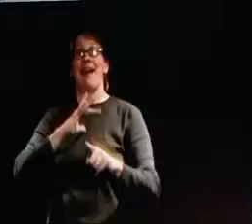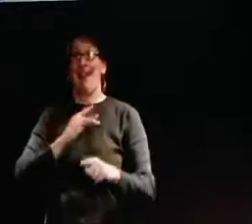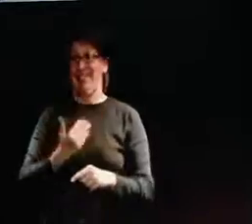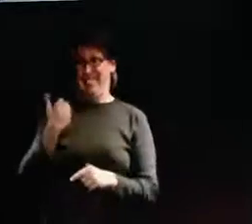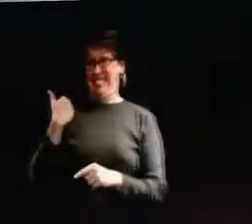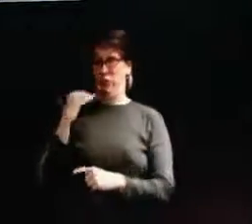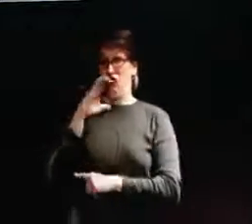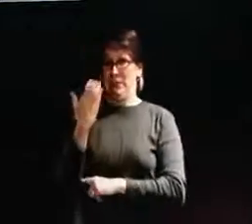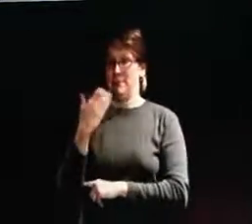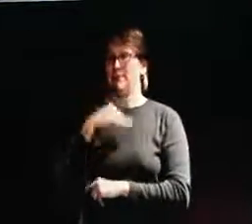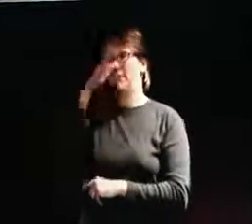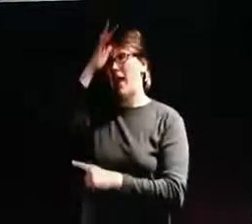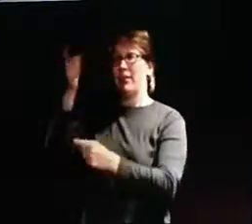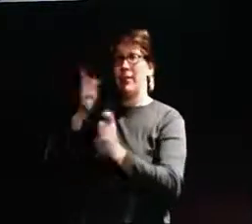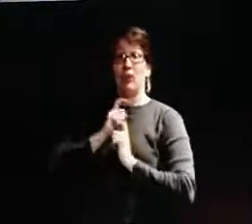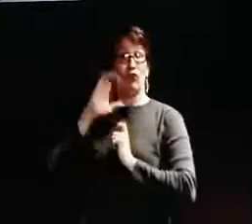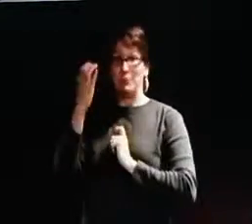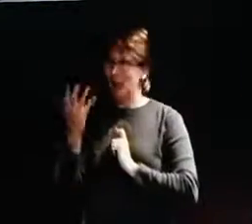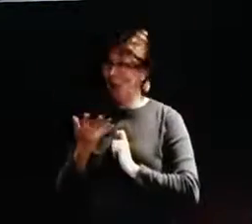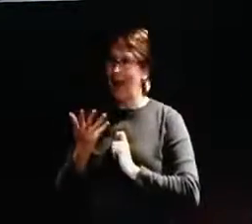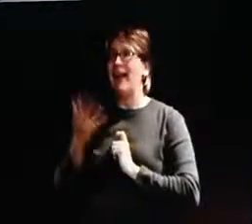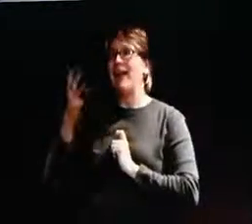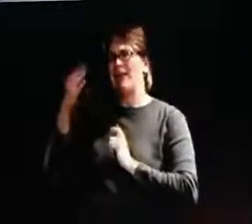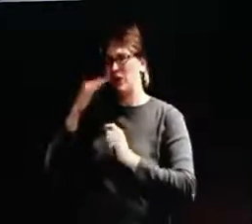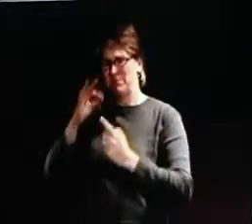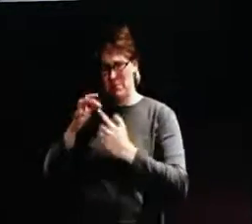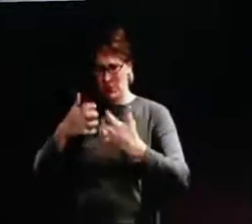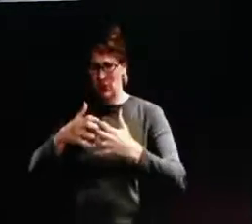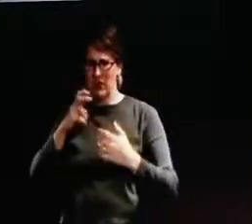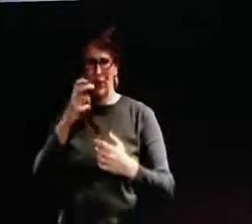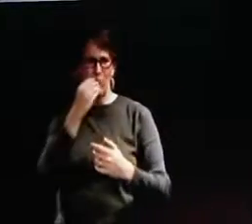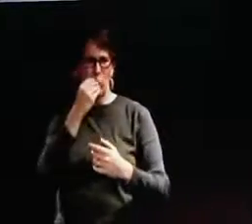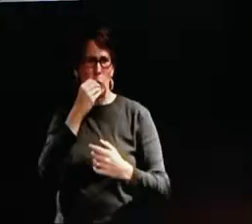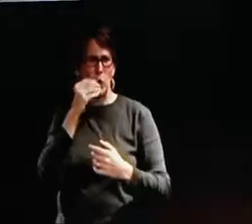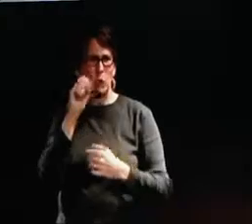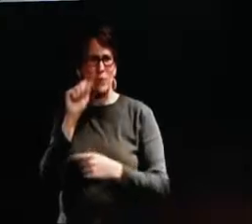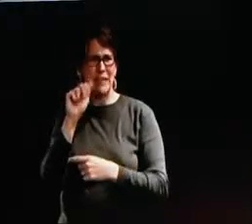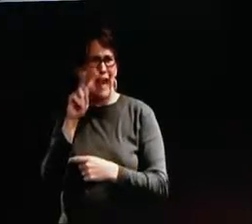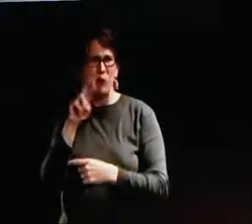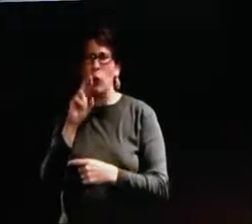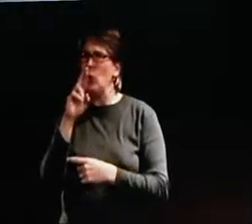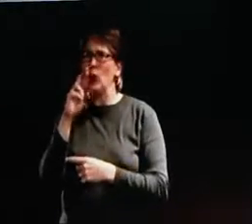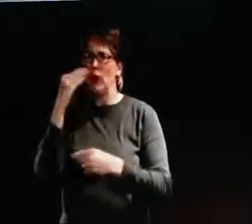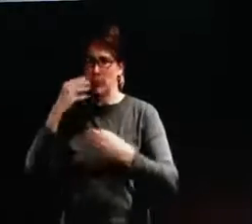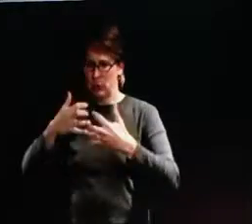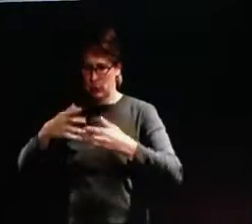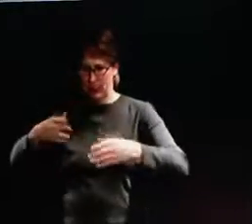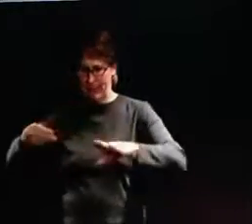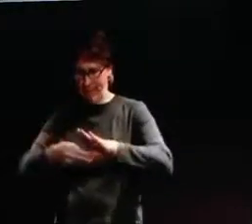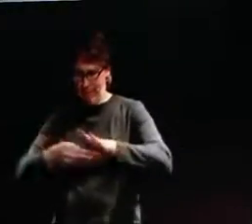it stays sealed. And those are the type of things that I make. Recently, this past Christmas, My